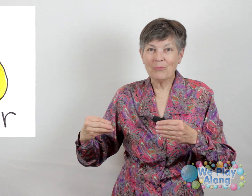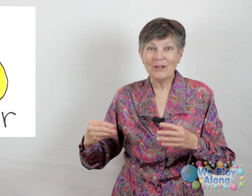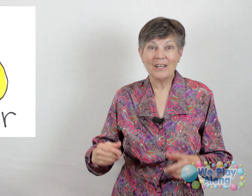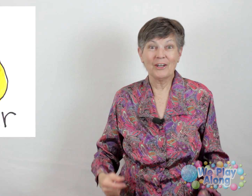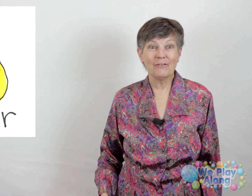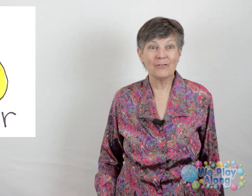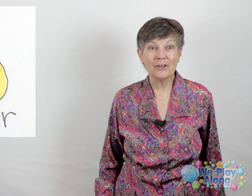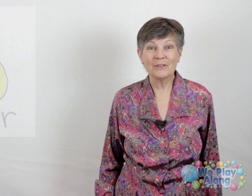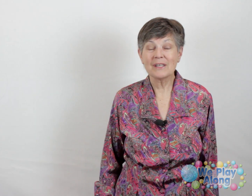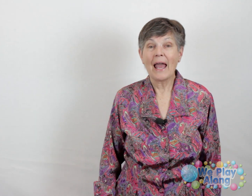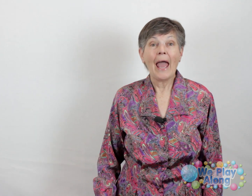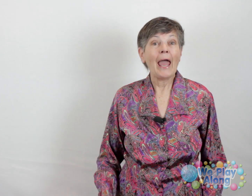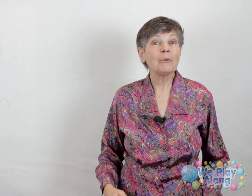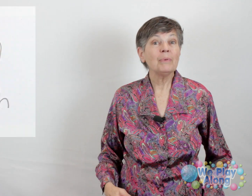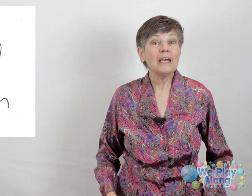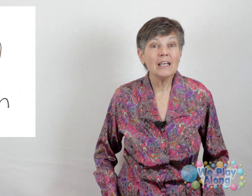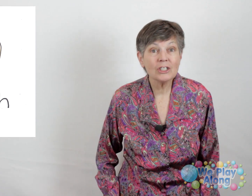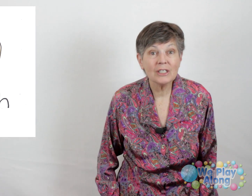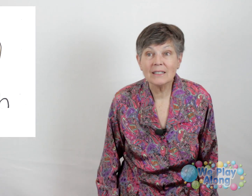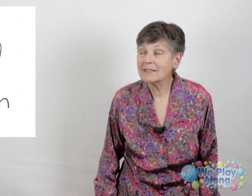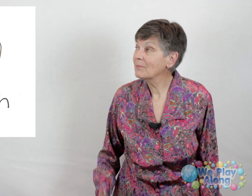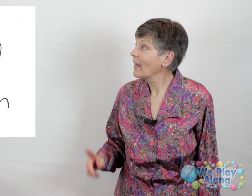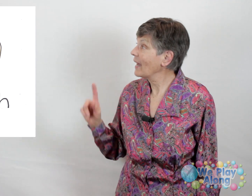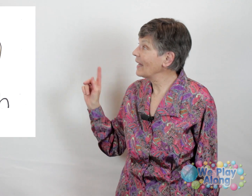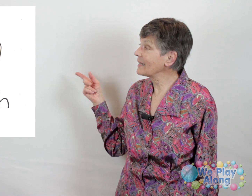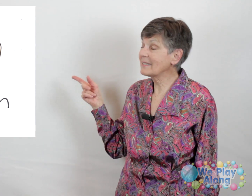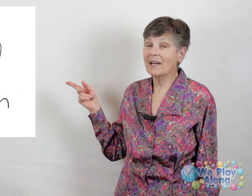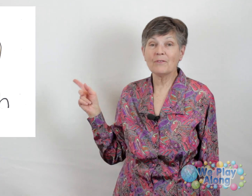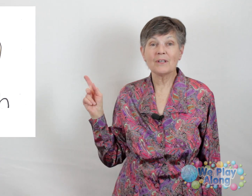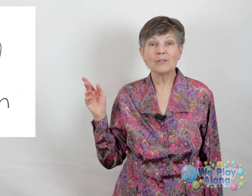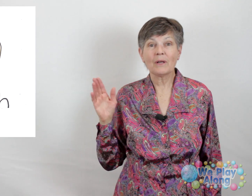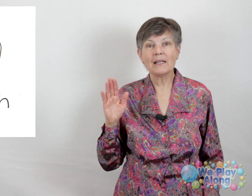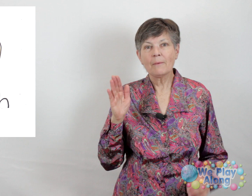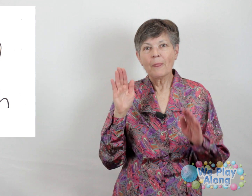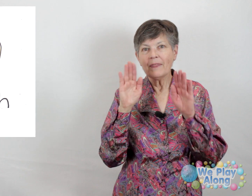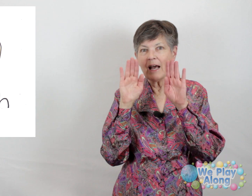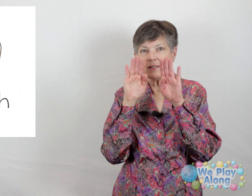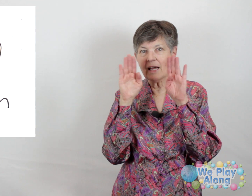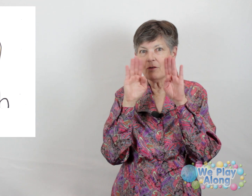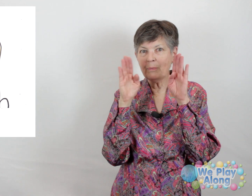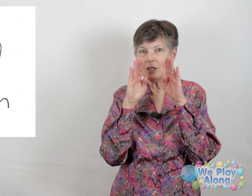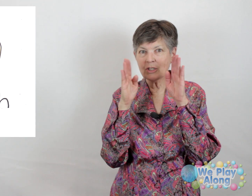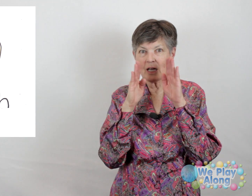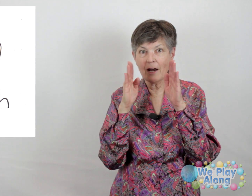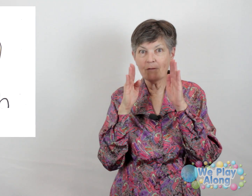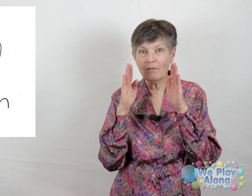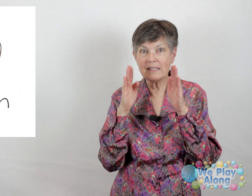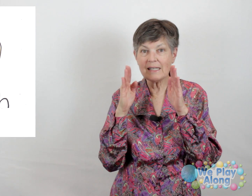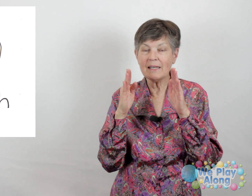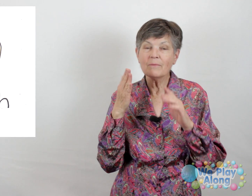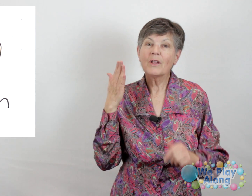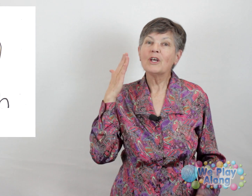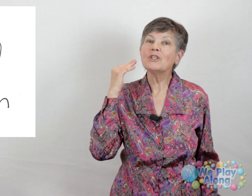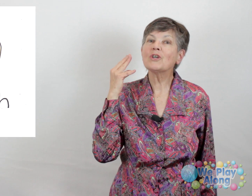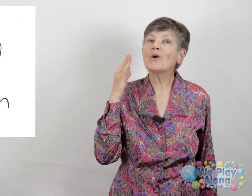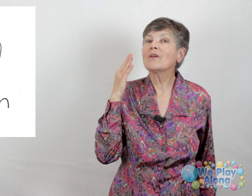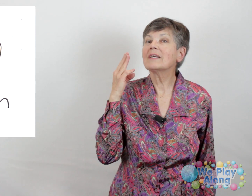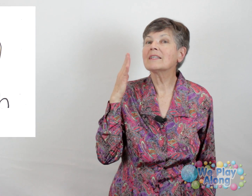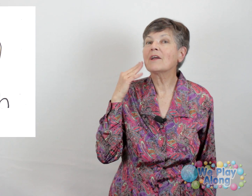really good fruits. And peaches. I like the sign for this one because the outside of a peach is kind of fuzzy. So the sign